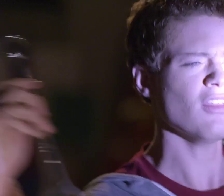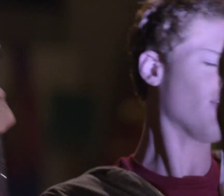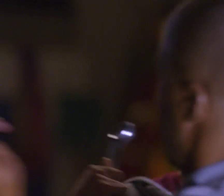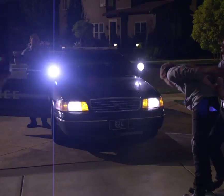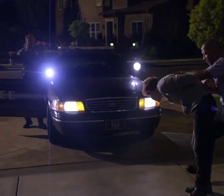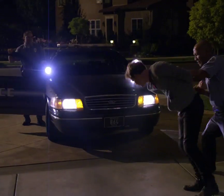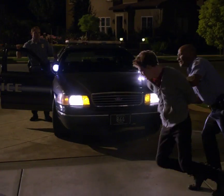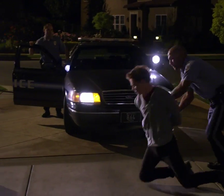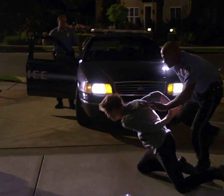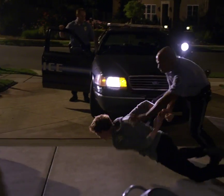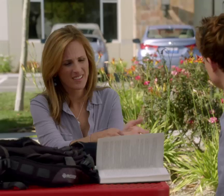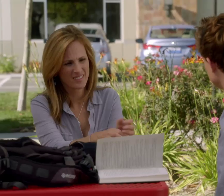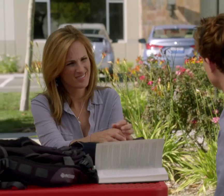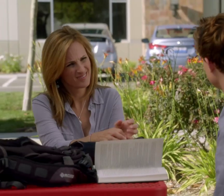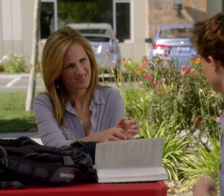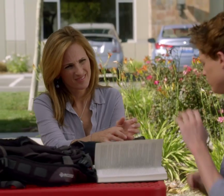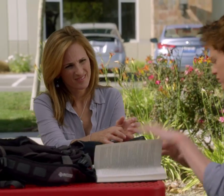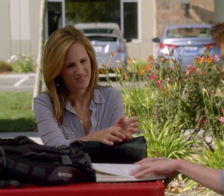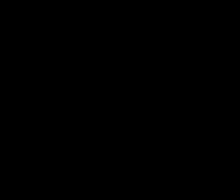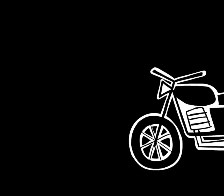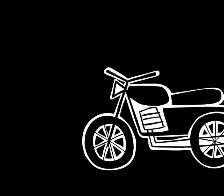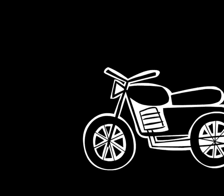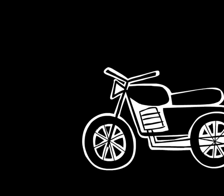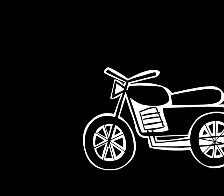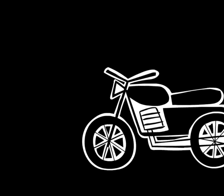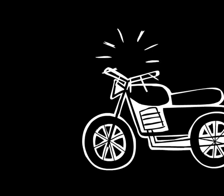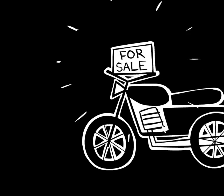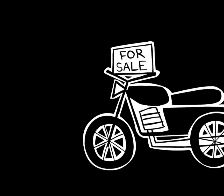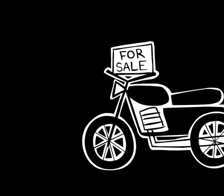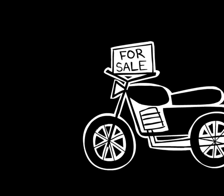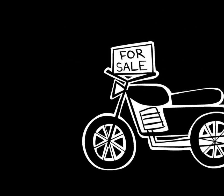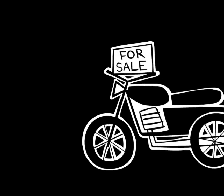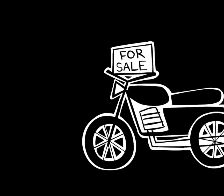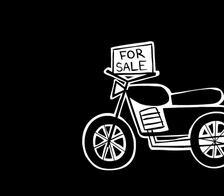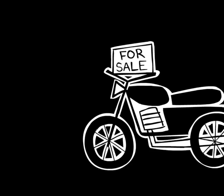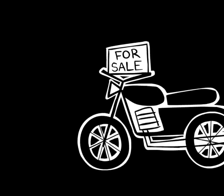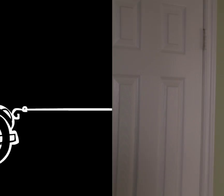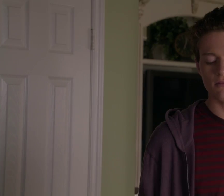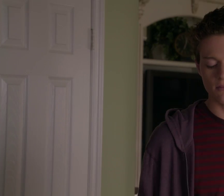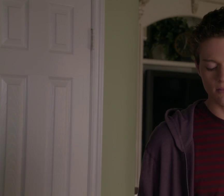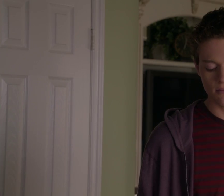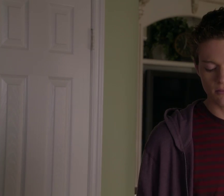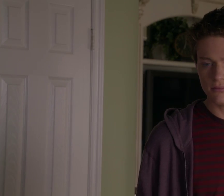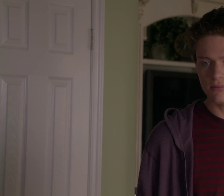way Bay did. So Emmett got arrested, and his mom, Melody, forced him to sell the motorcycle to pay for the fine. Emmett was so mad he moved in with his